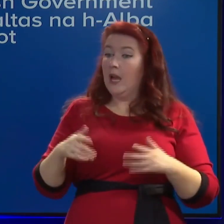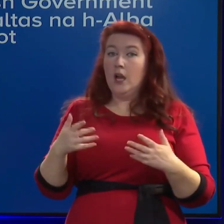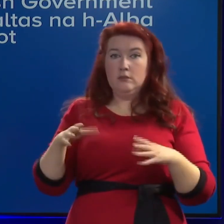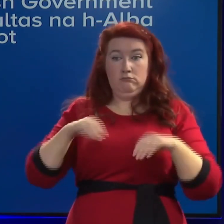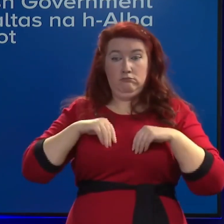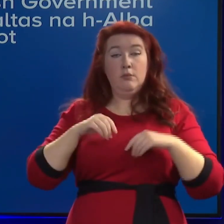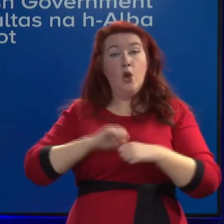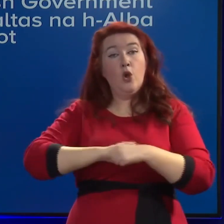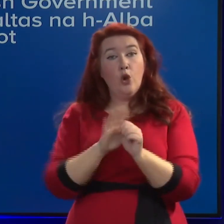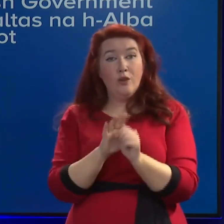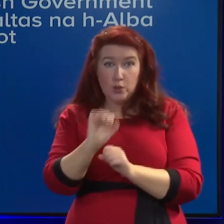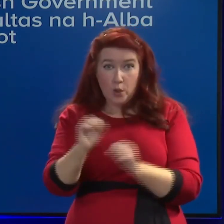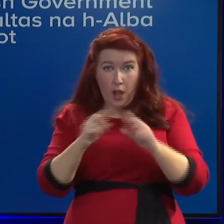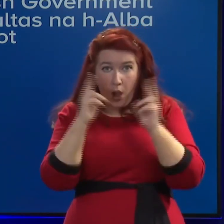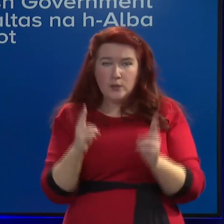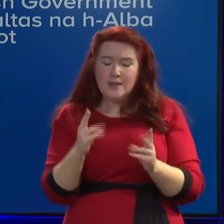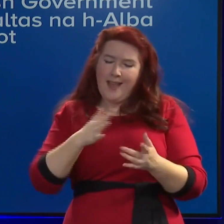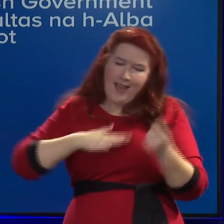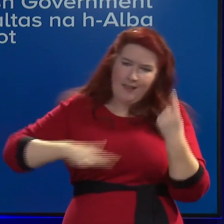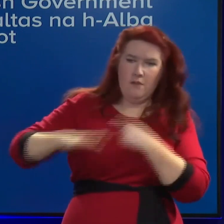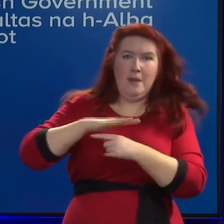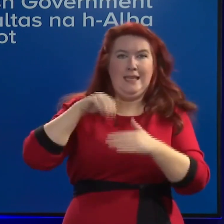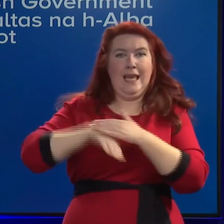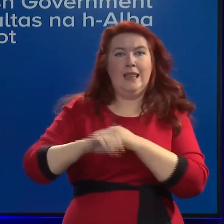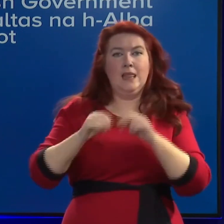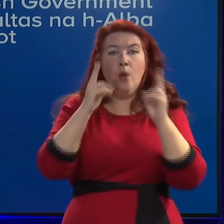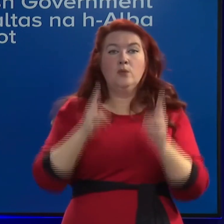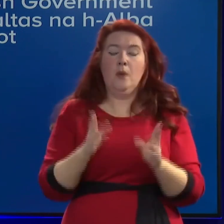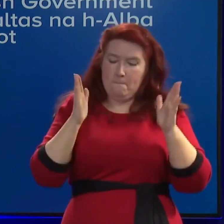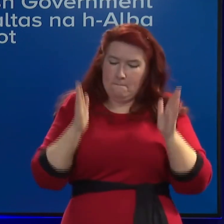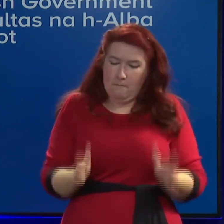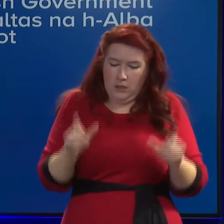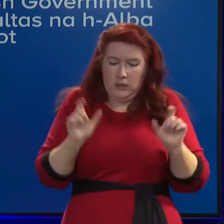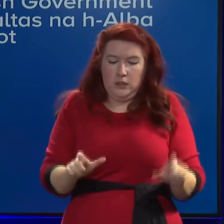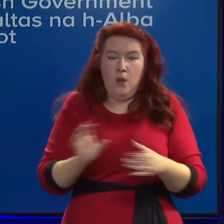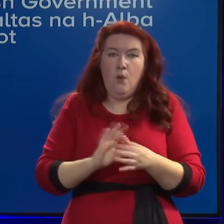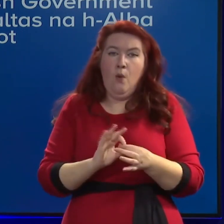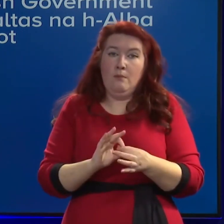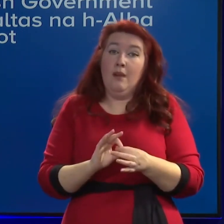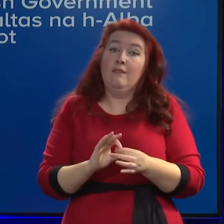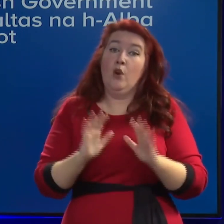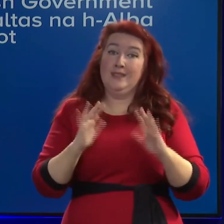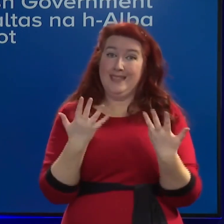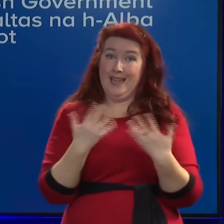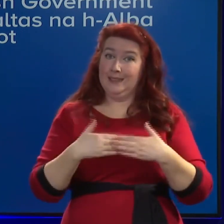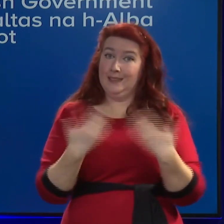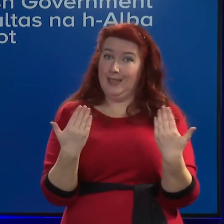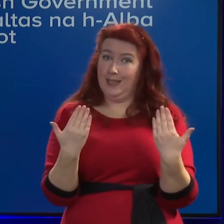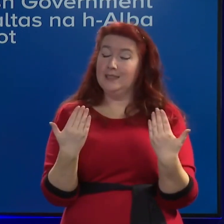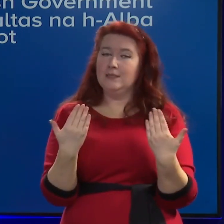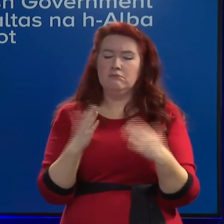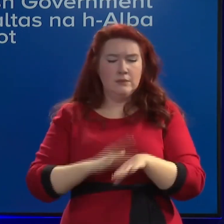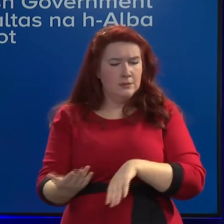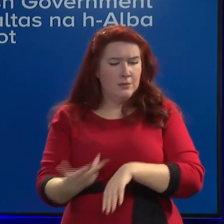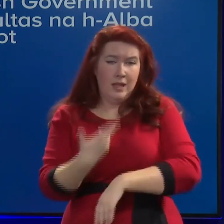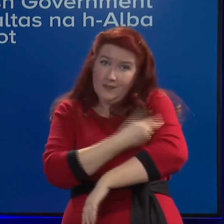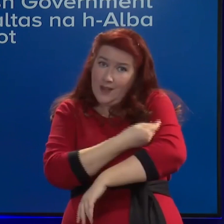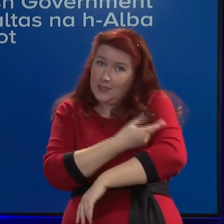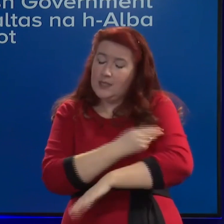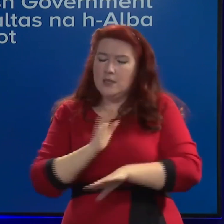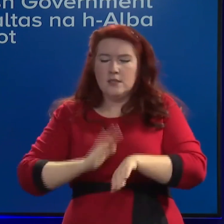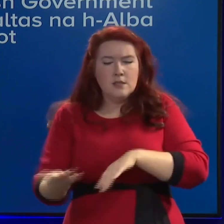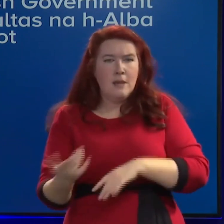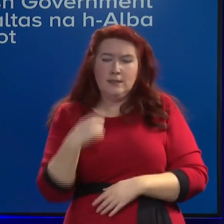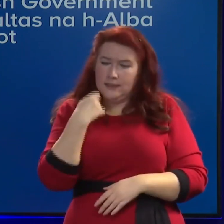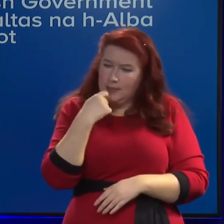case should isolate for 10 days, regardless of their vaccination status, and even if they initially get a negative